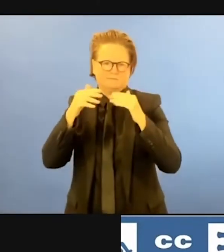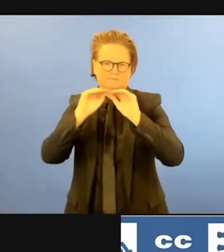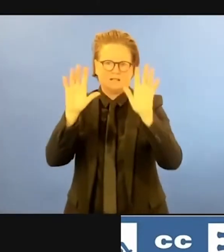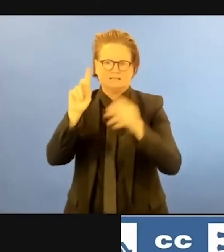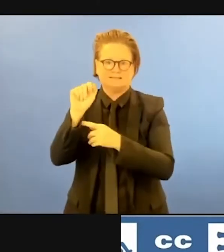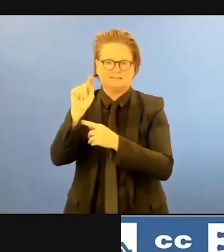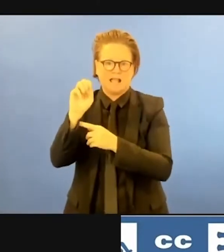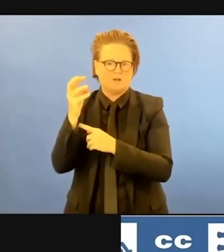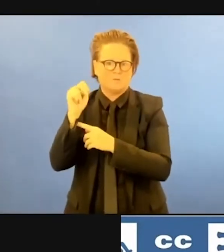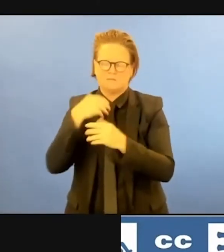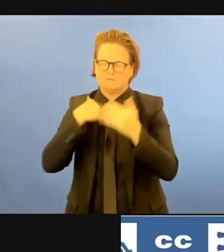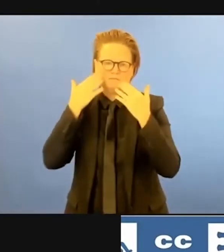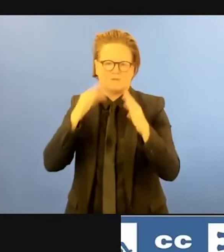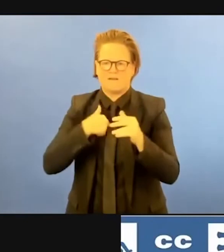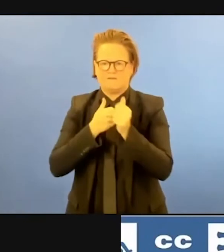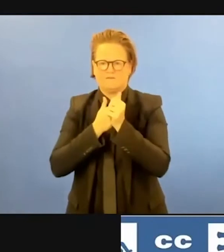shot.